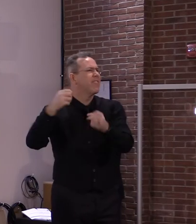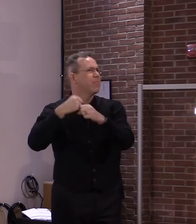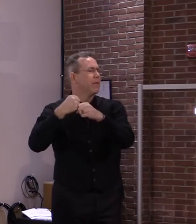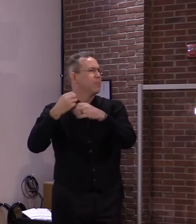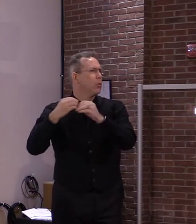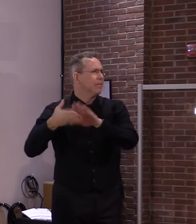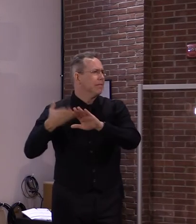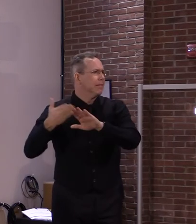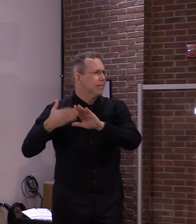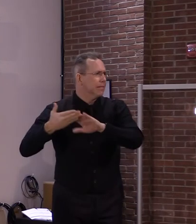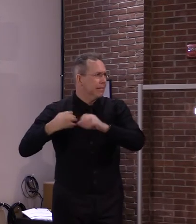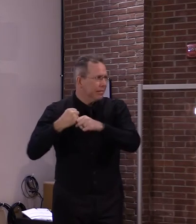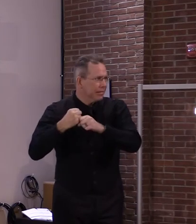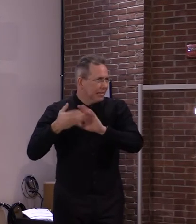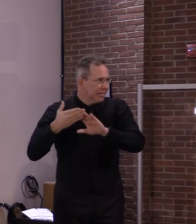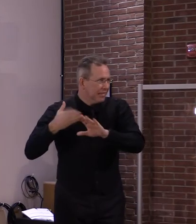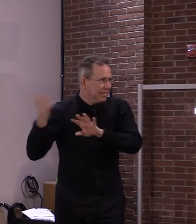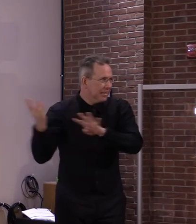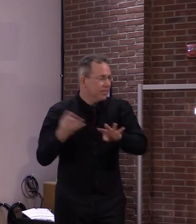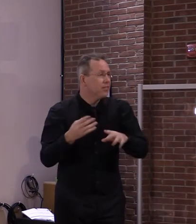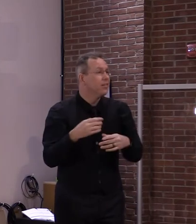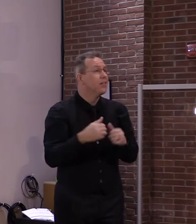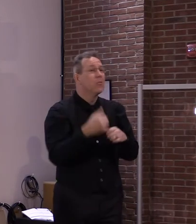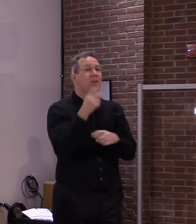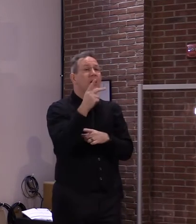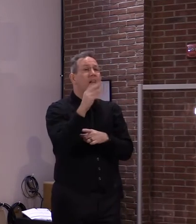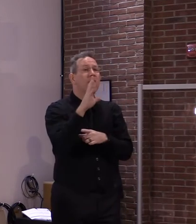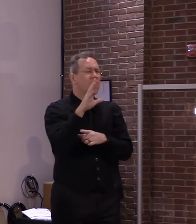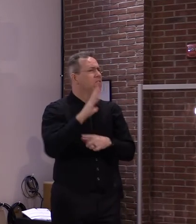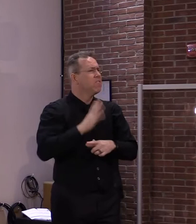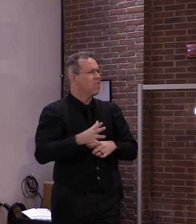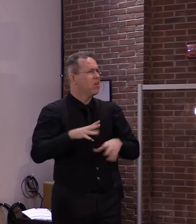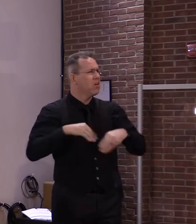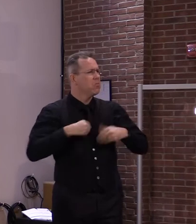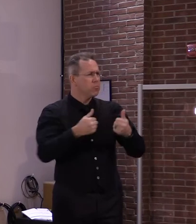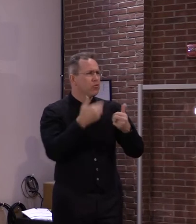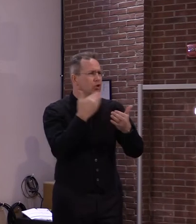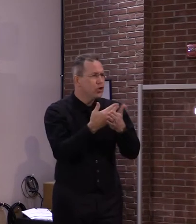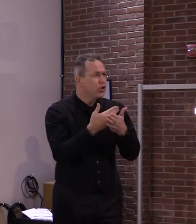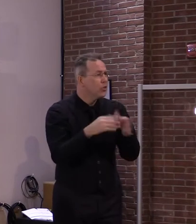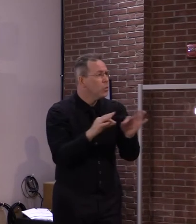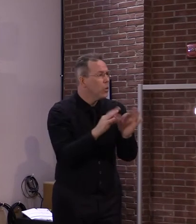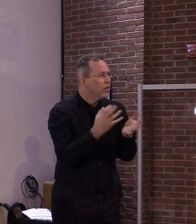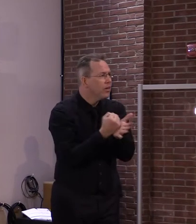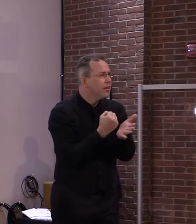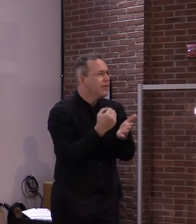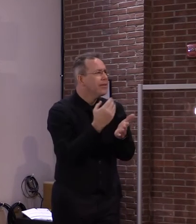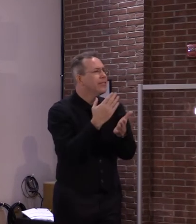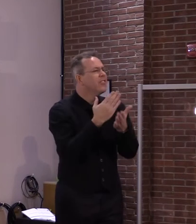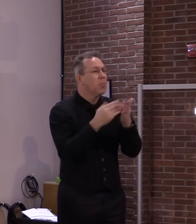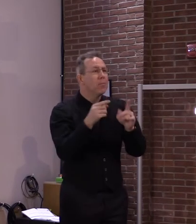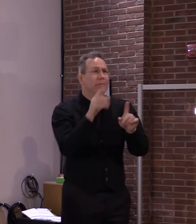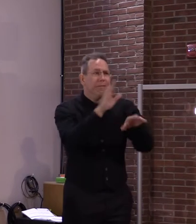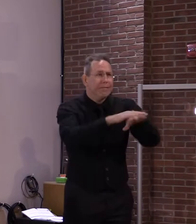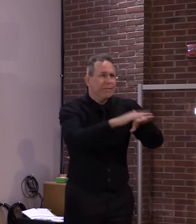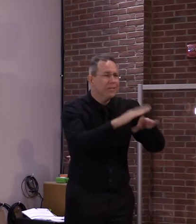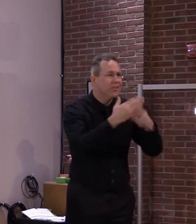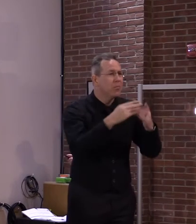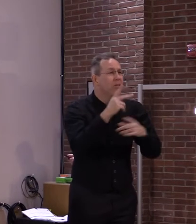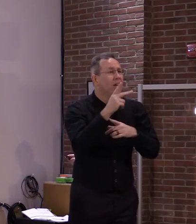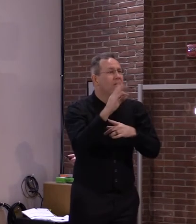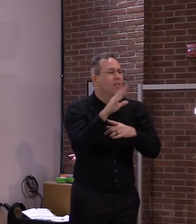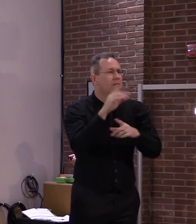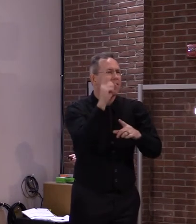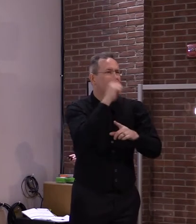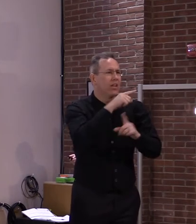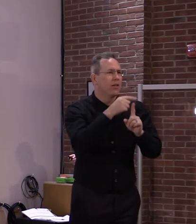authentic but there is a counterfeit market and i believe on the cdc website or the fda website